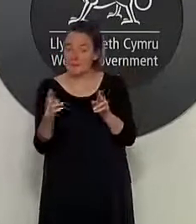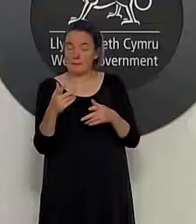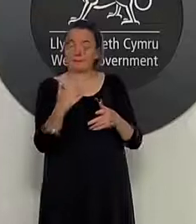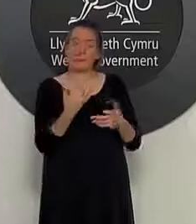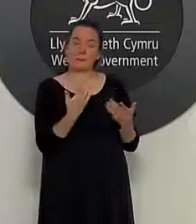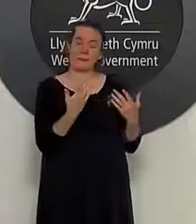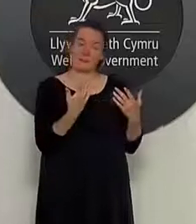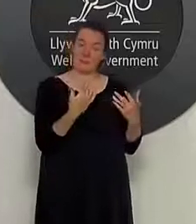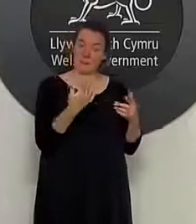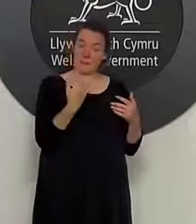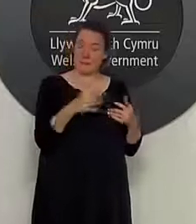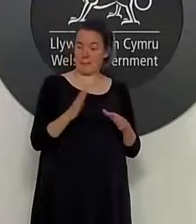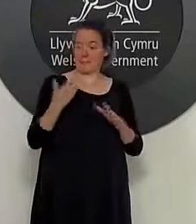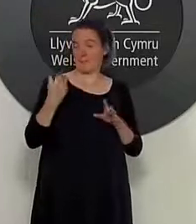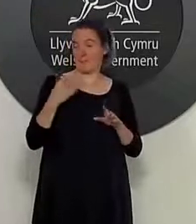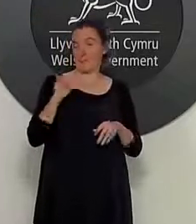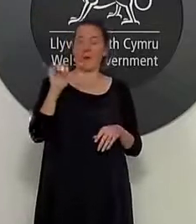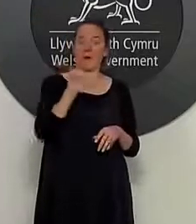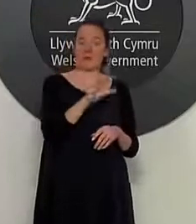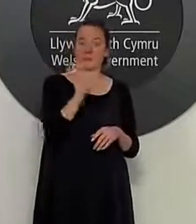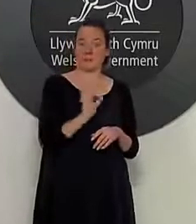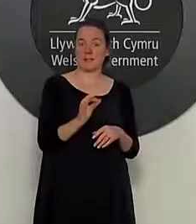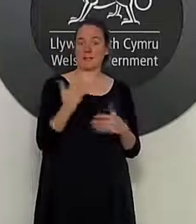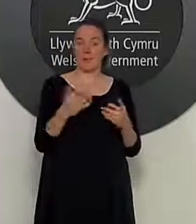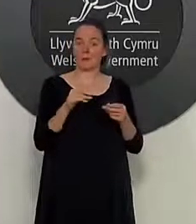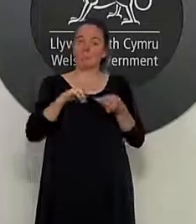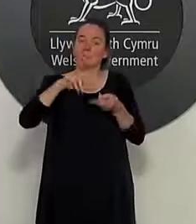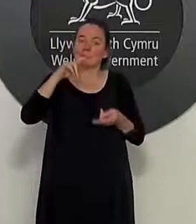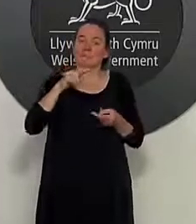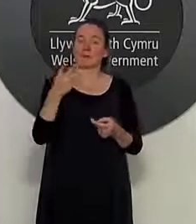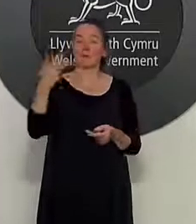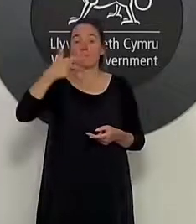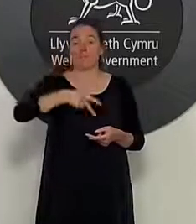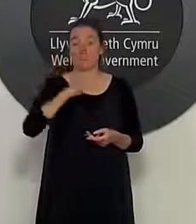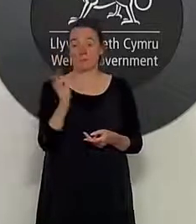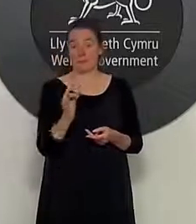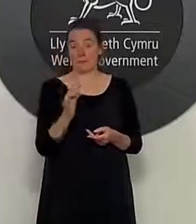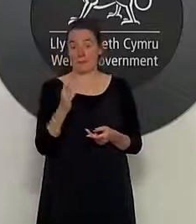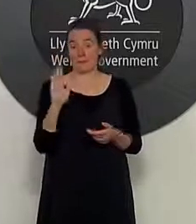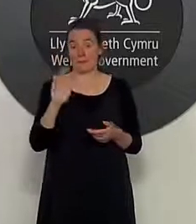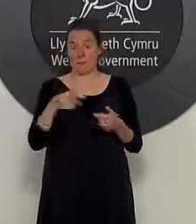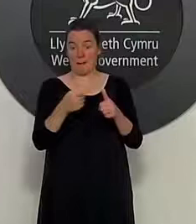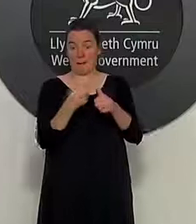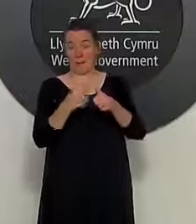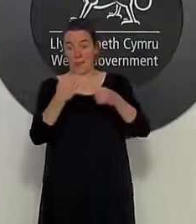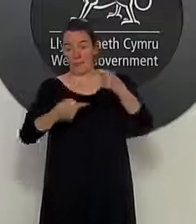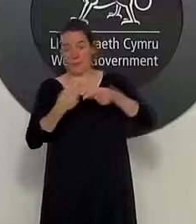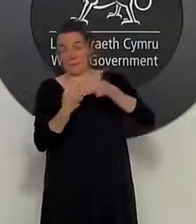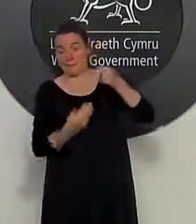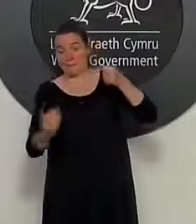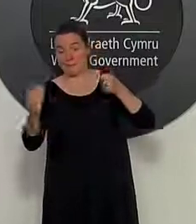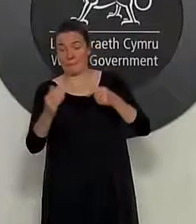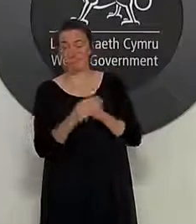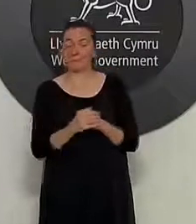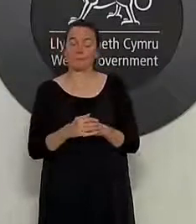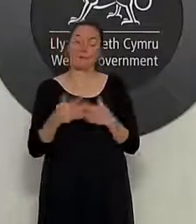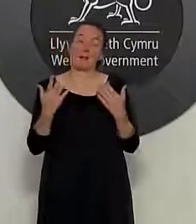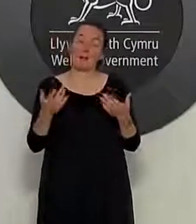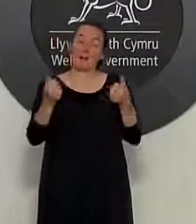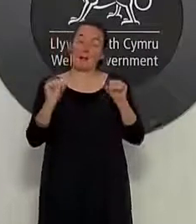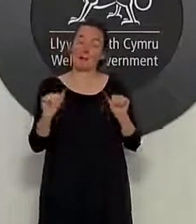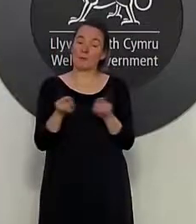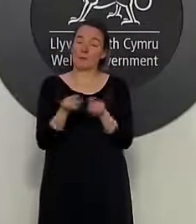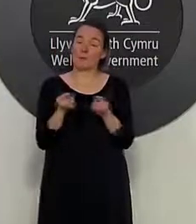to 300% from next April. We've also taken steps to close the loophole, as was referred to in the cooperation